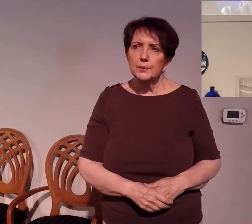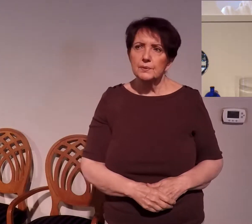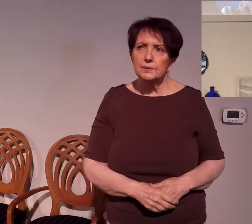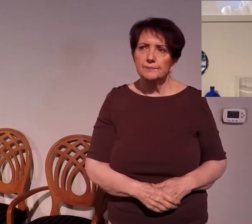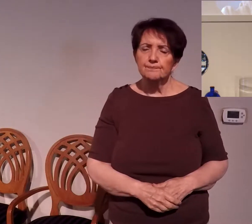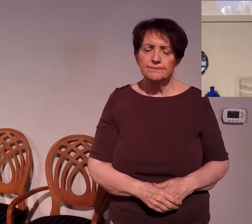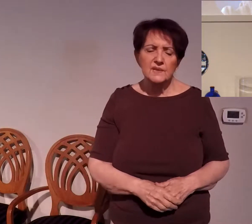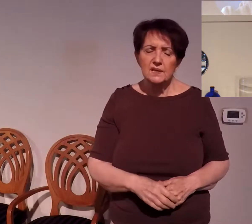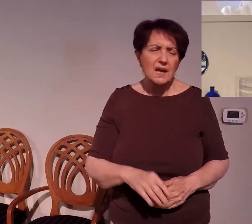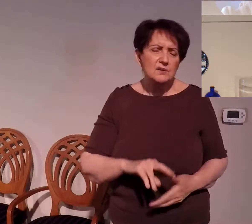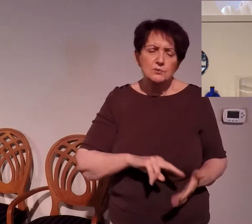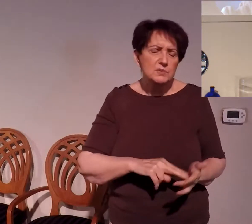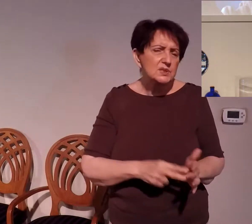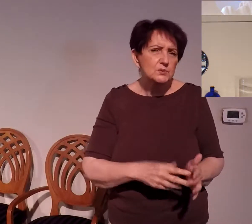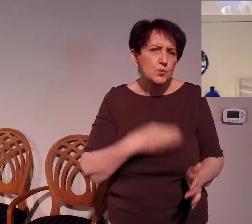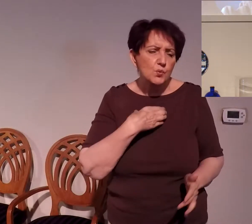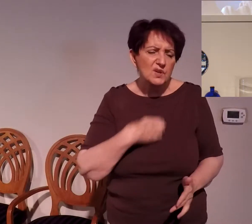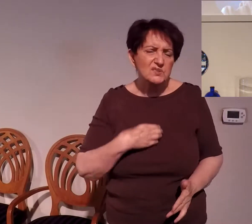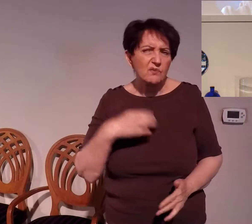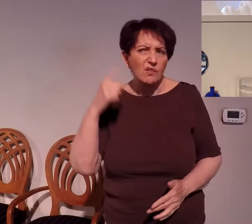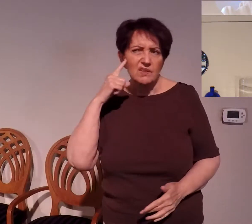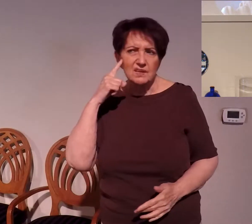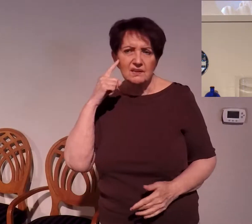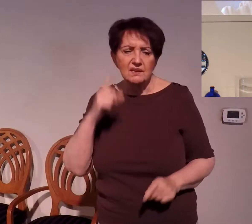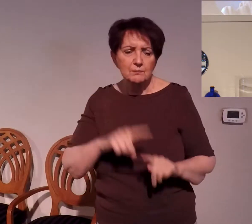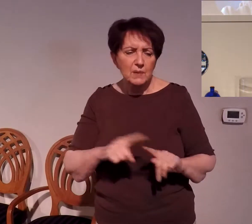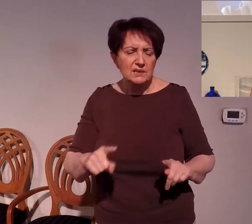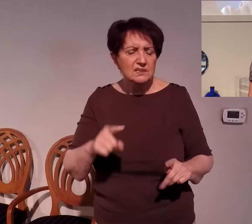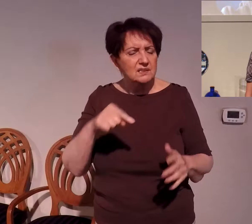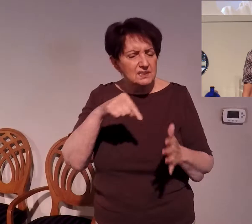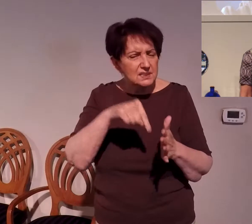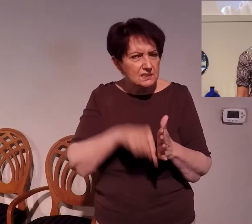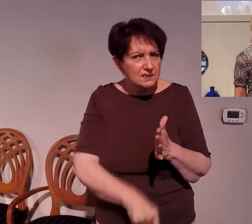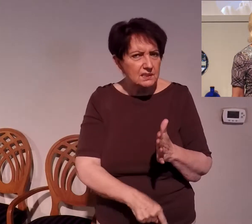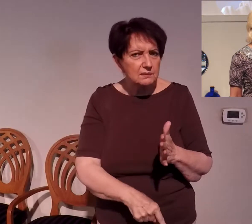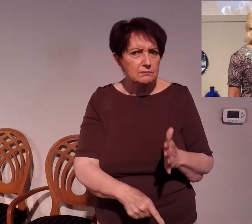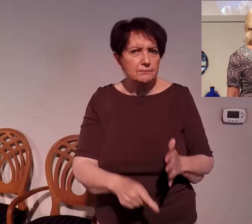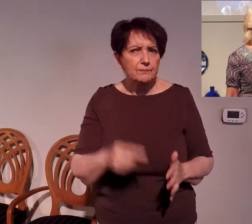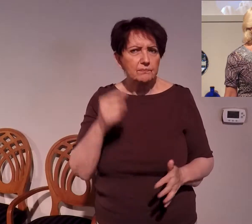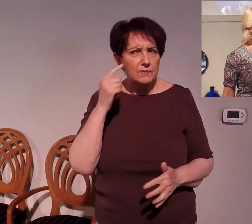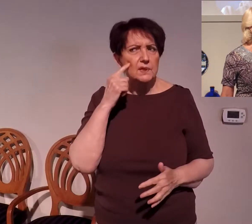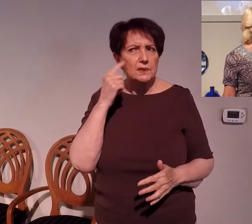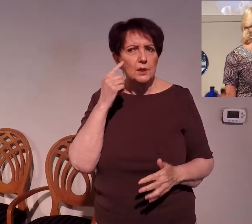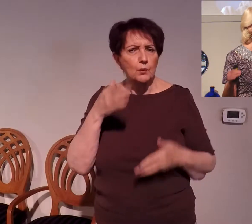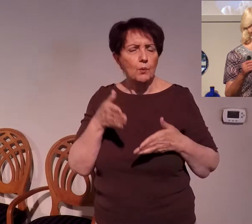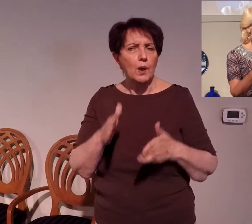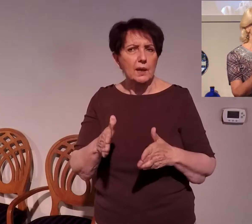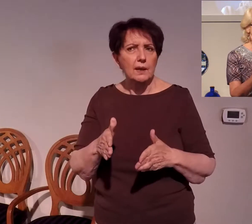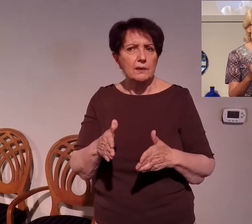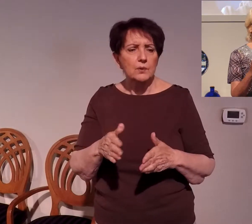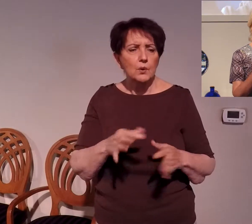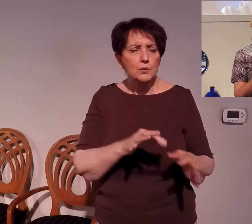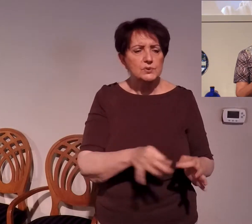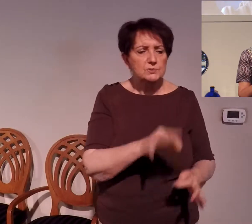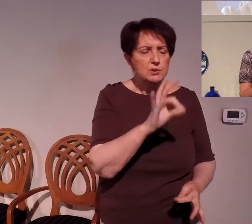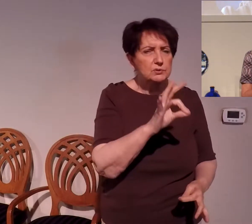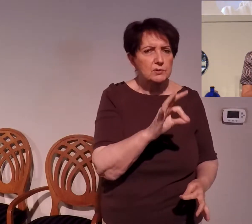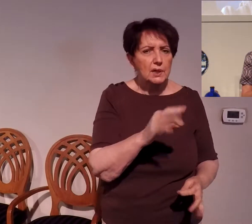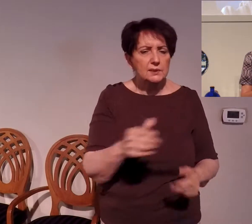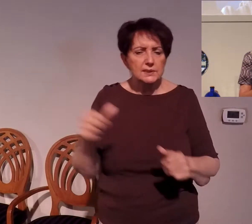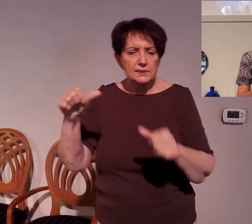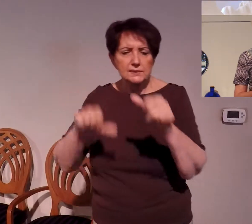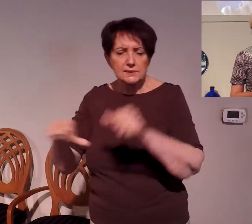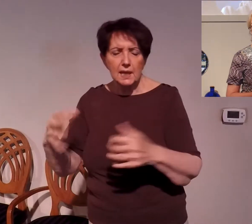wishful thinking way, but in some deep way that where spirituality and science have come